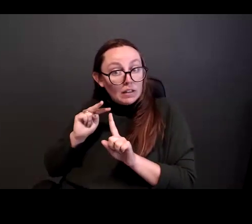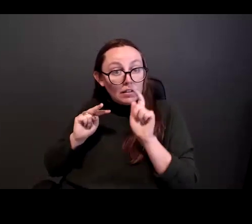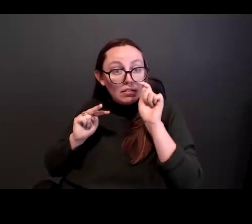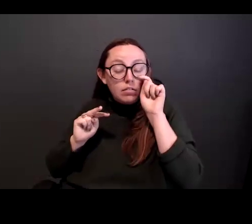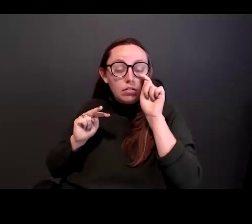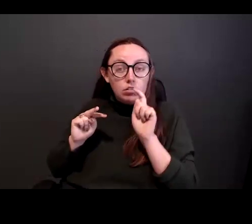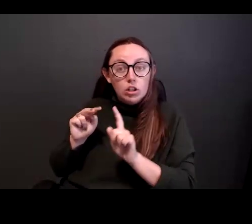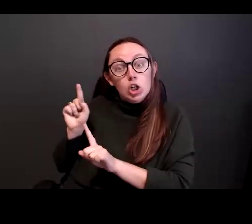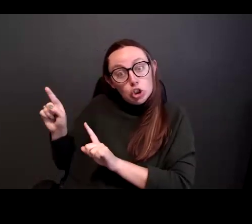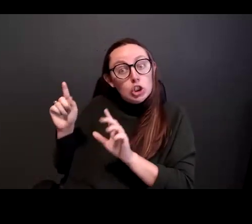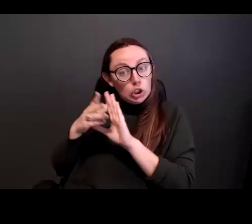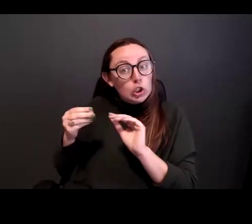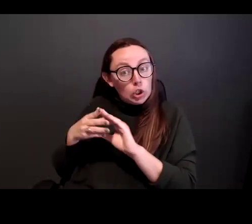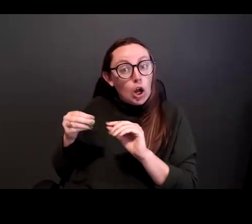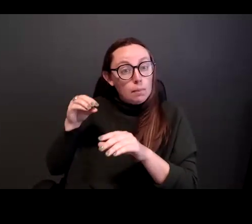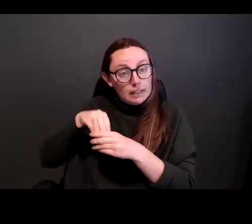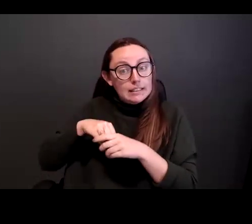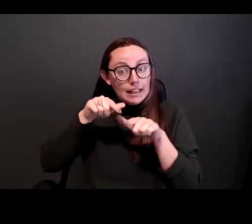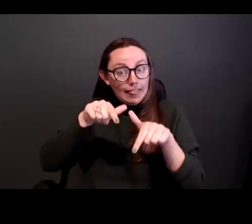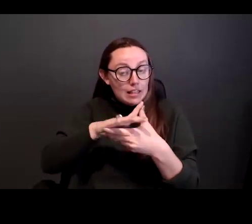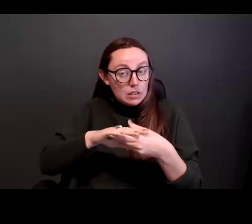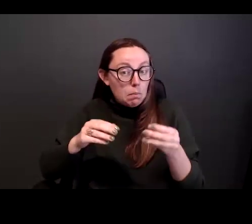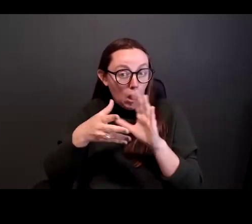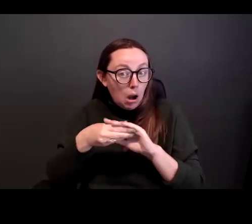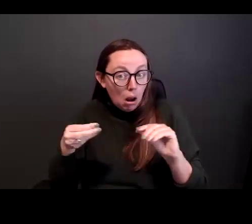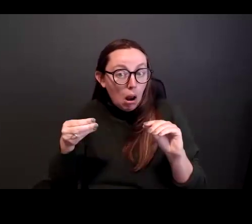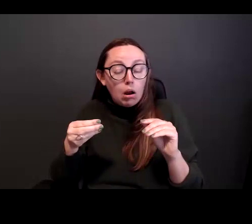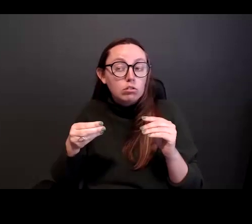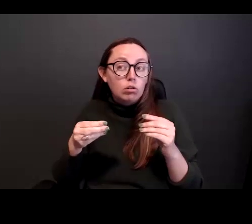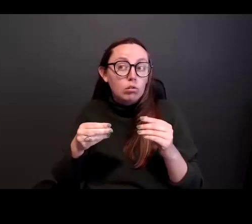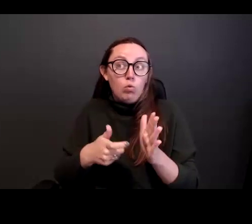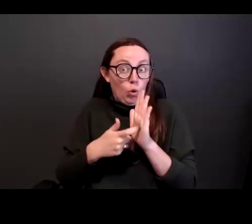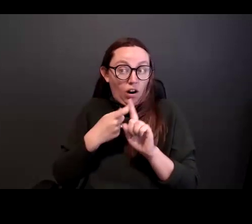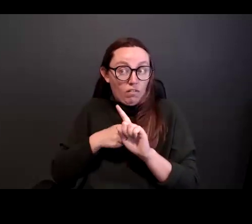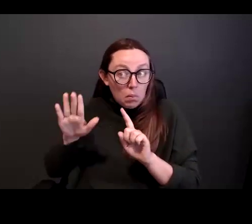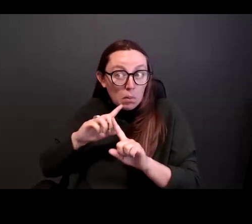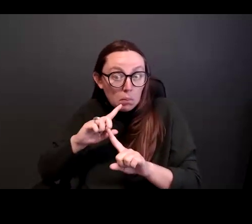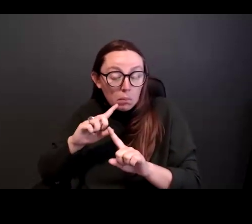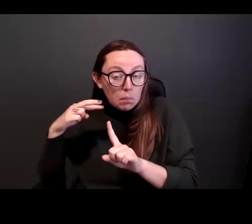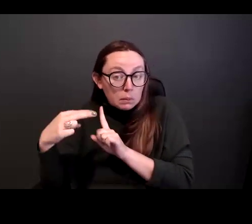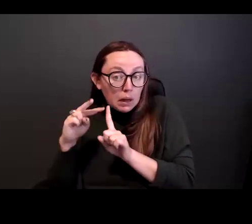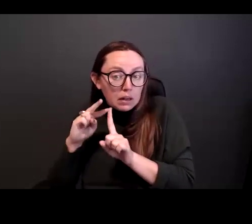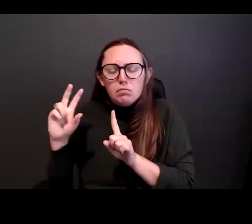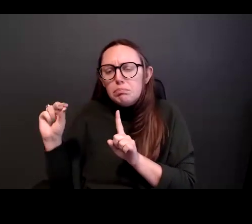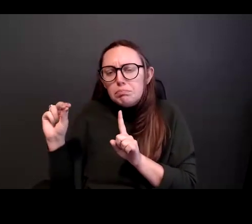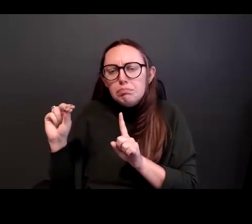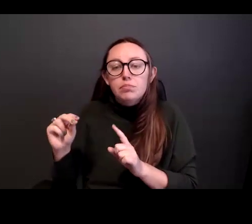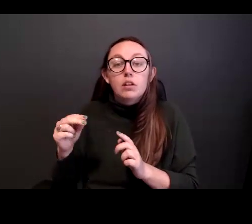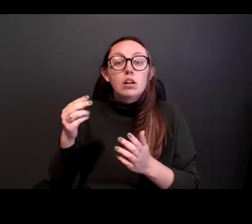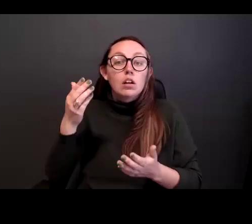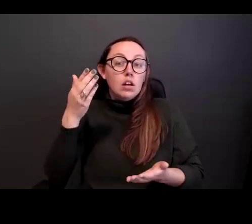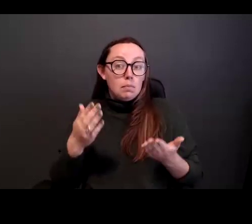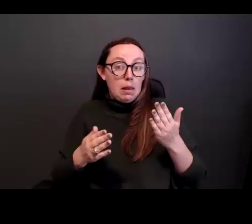in theory, so it doesn't have to be from her perspective. Would you create a response from your own perspective going forward